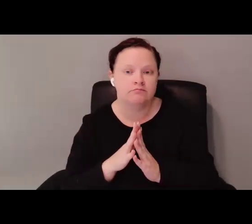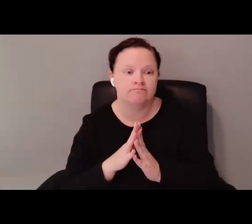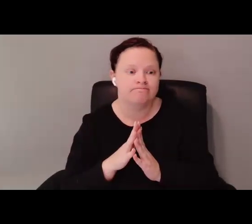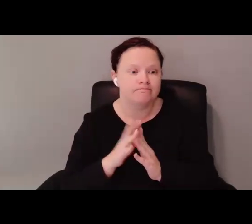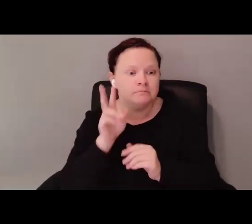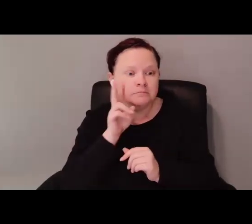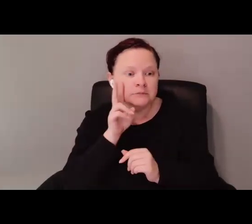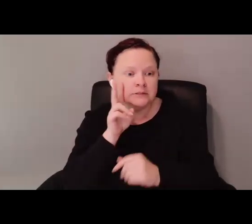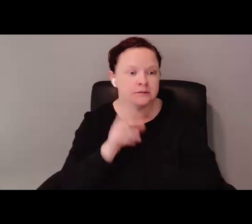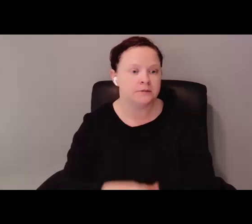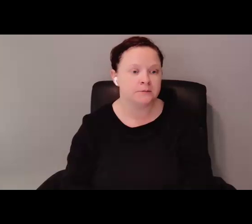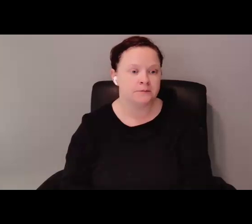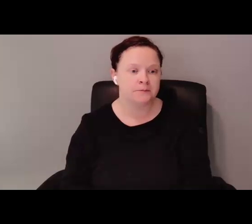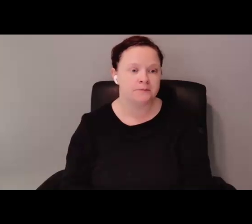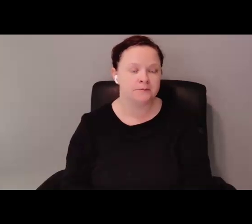let's see.